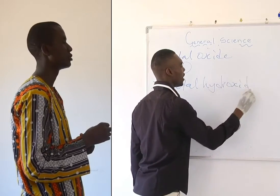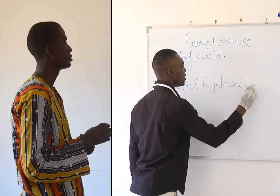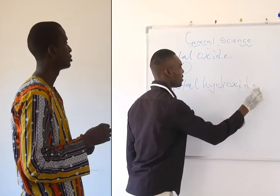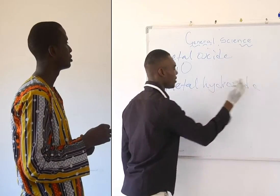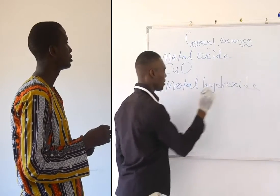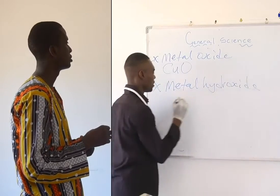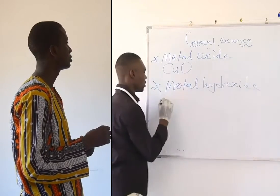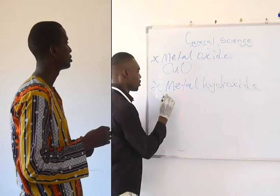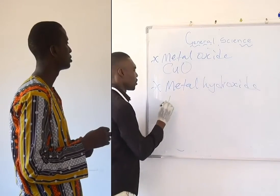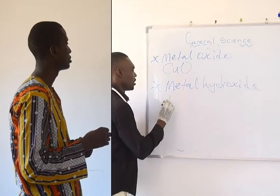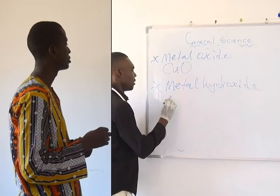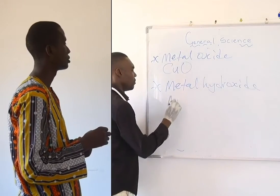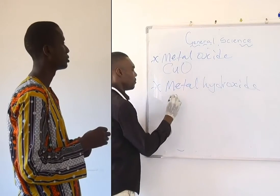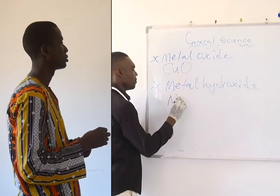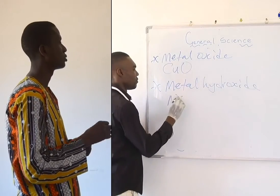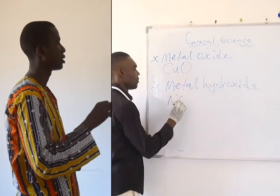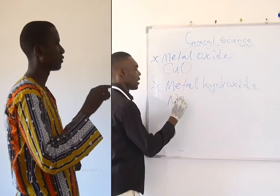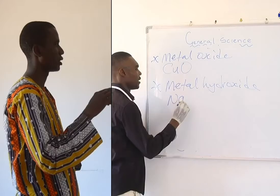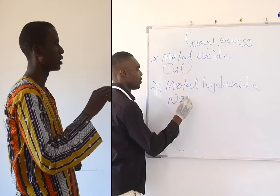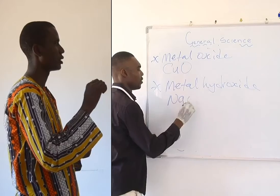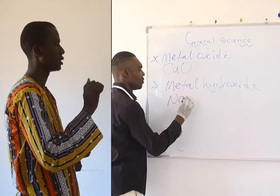is what? Sodium